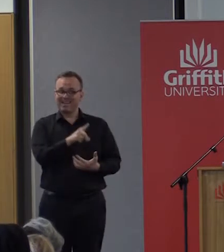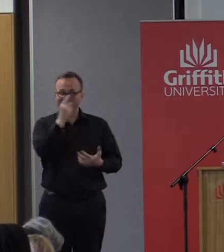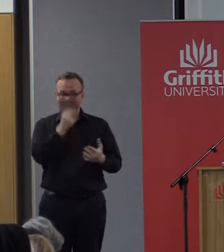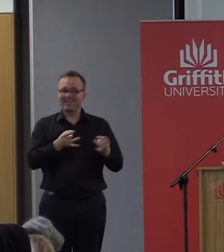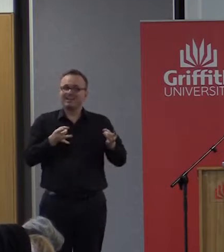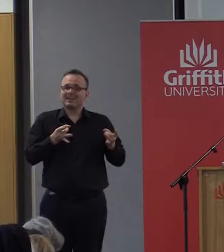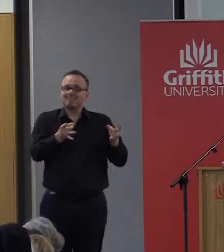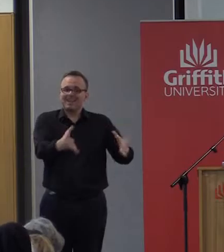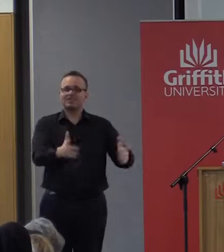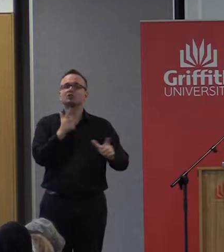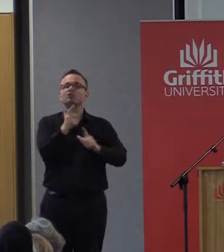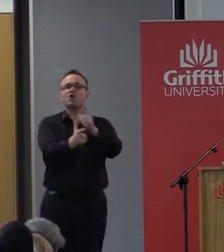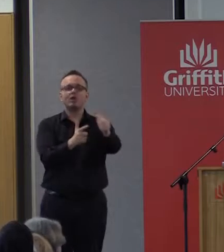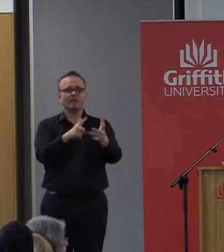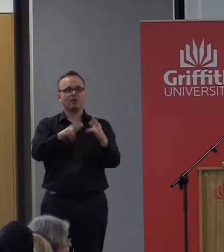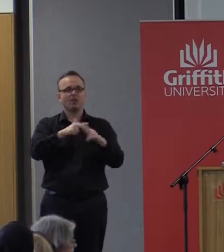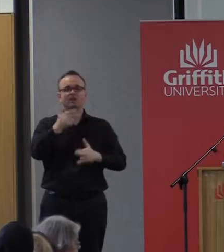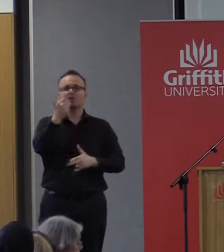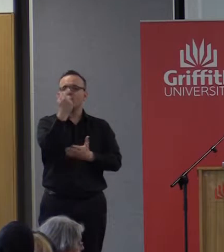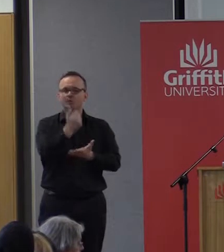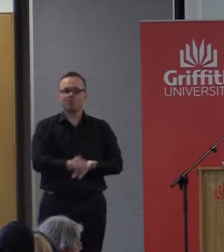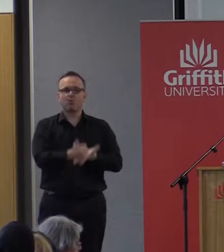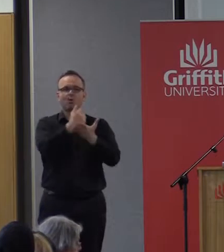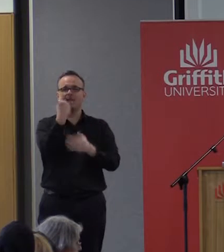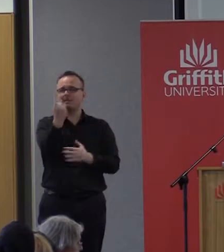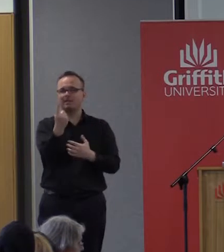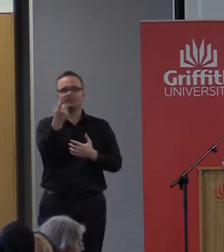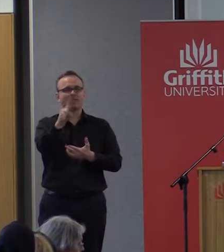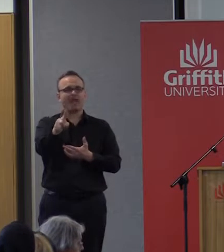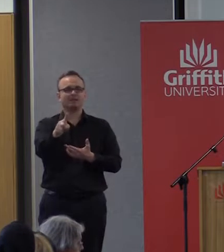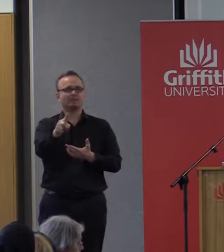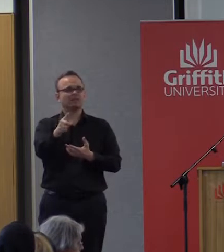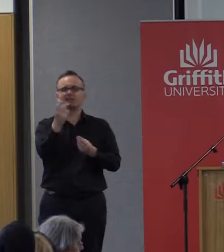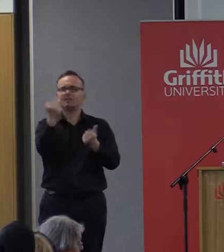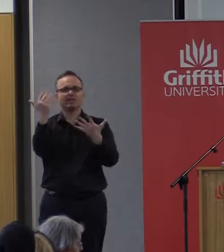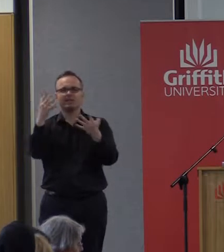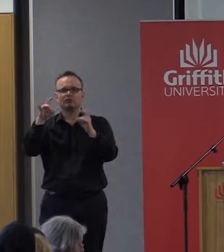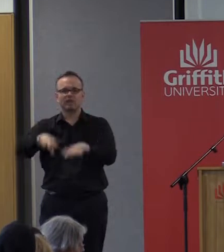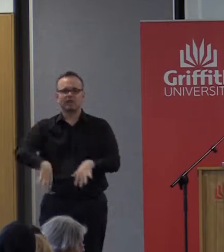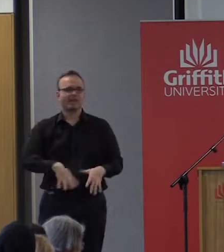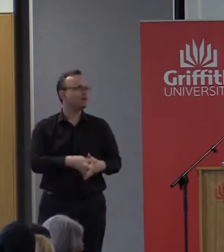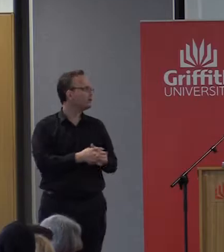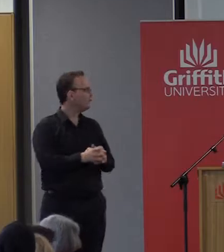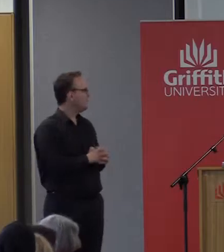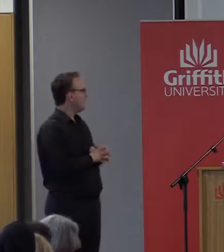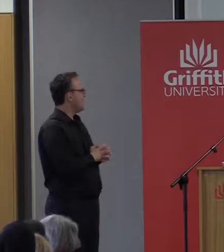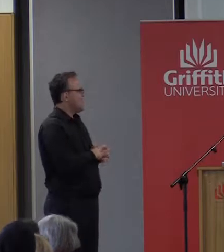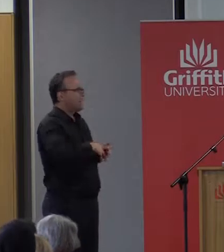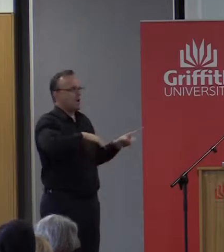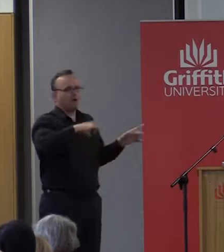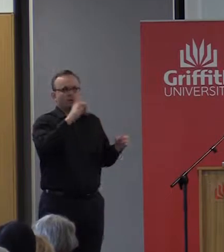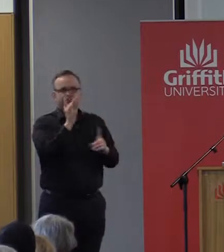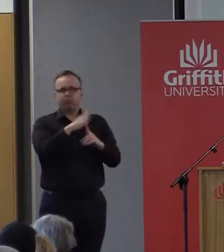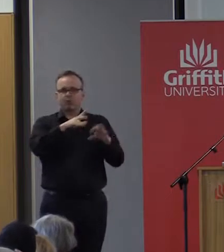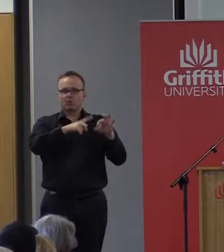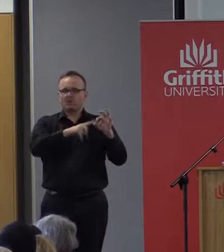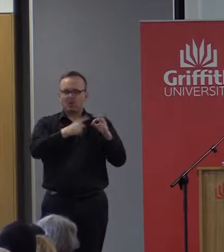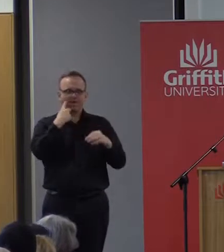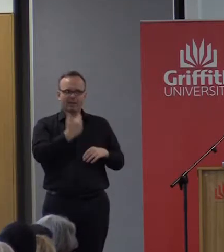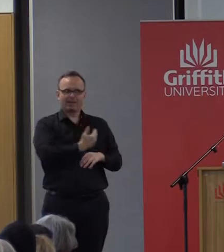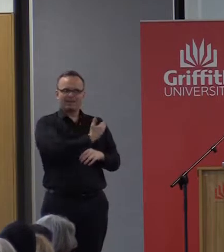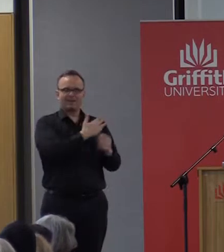the journey of support, independence and future in Australia? Well, what an important question. I think I'll